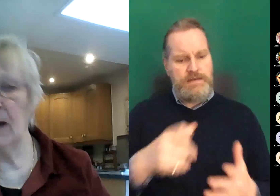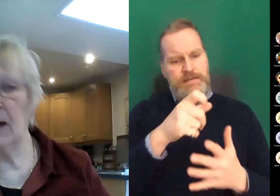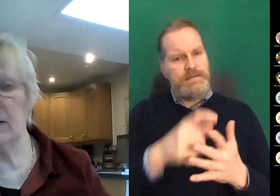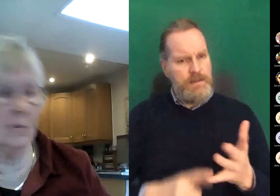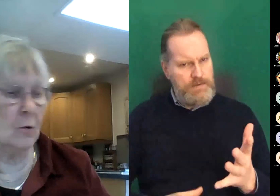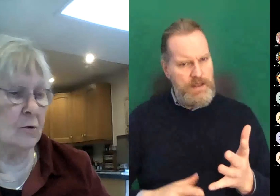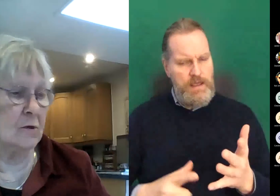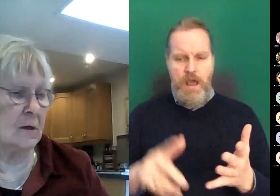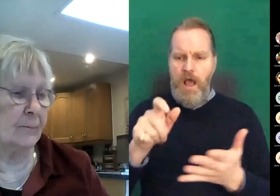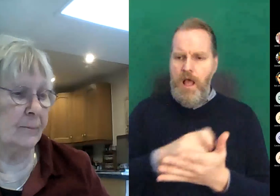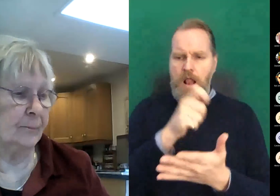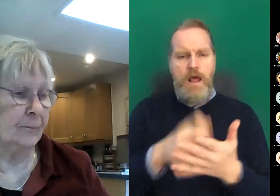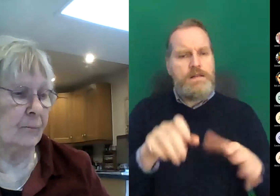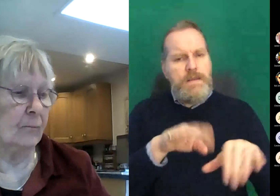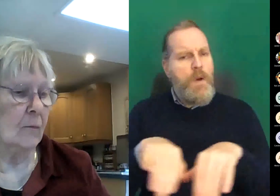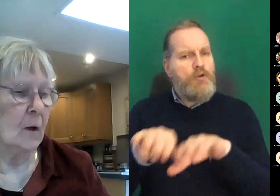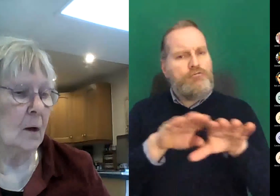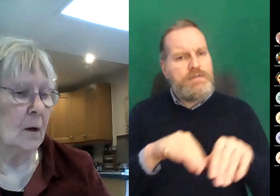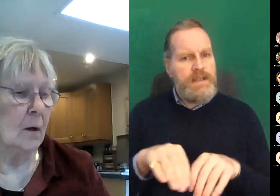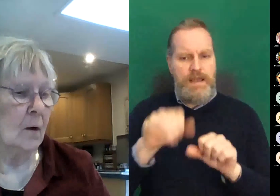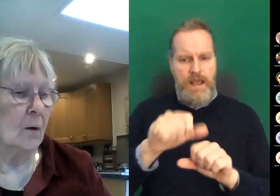democracy and the community.